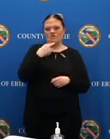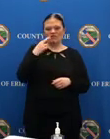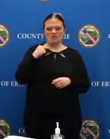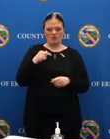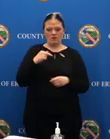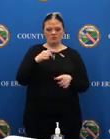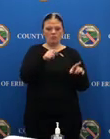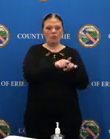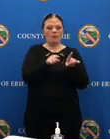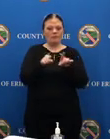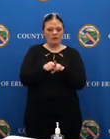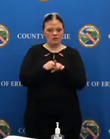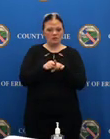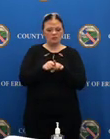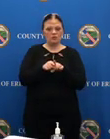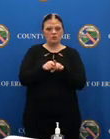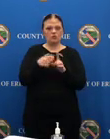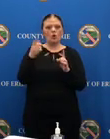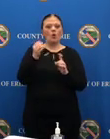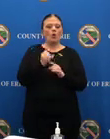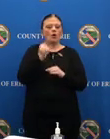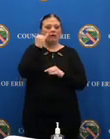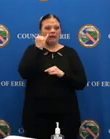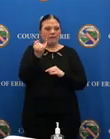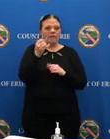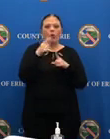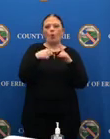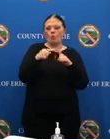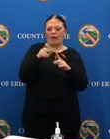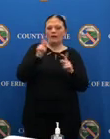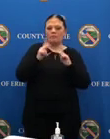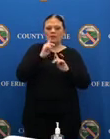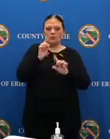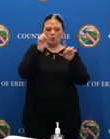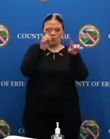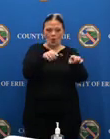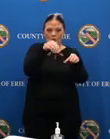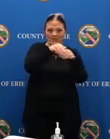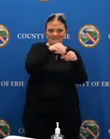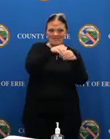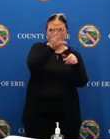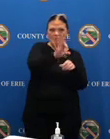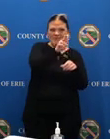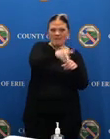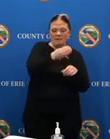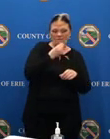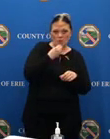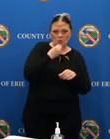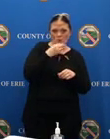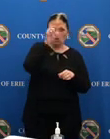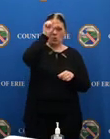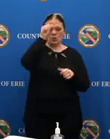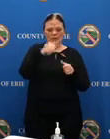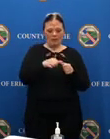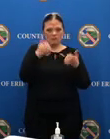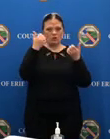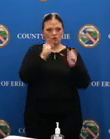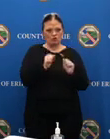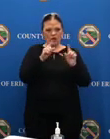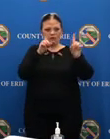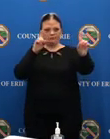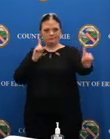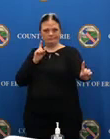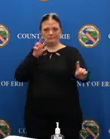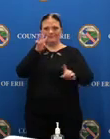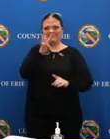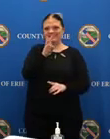restaurants. Also, if when people do go in to collect their food, they have to remember that they should try to stay at least 6